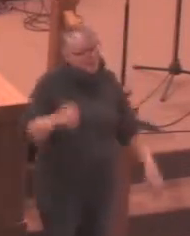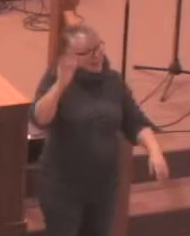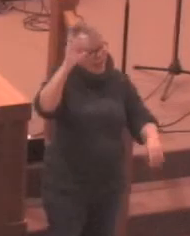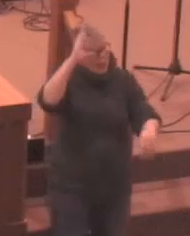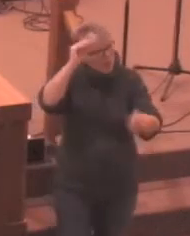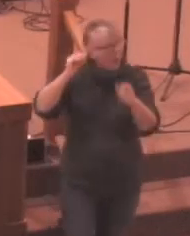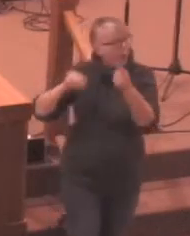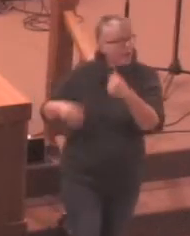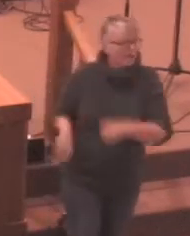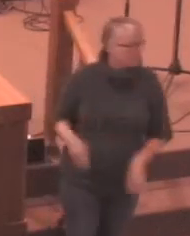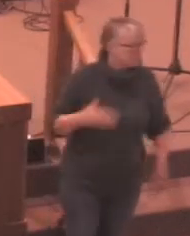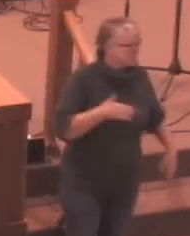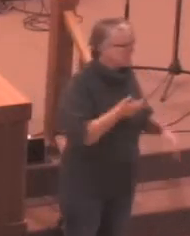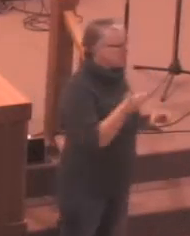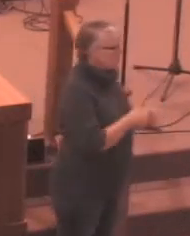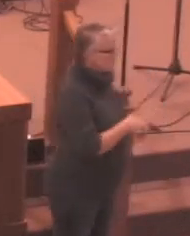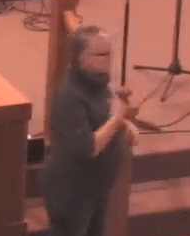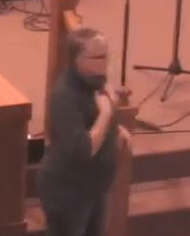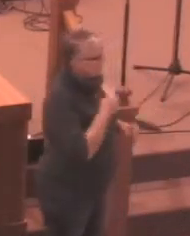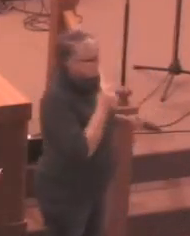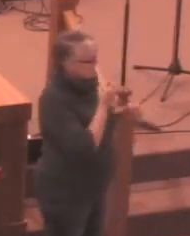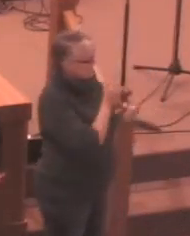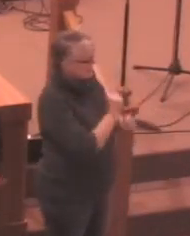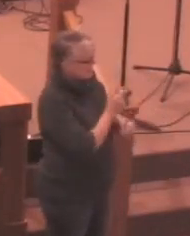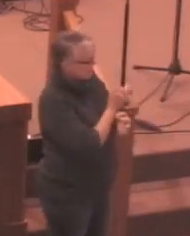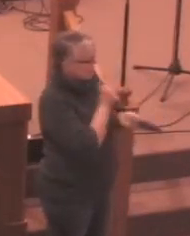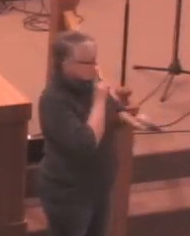All right. Please join me in our set free pledge.